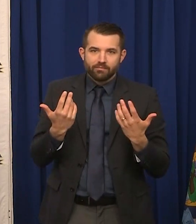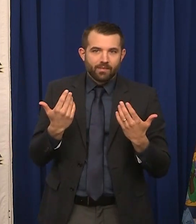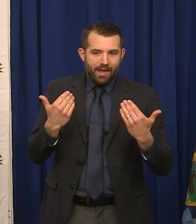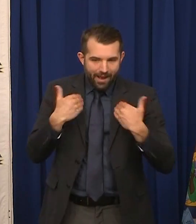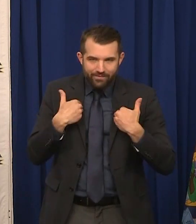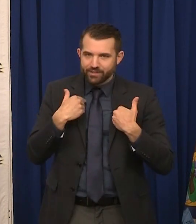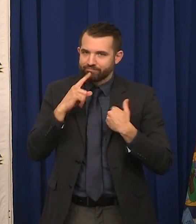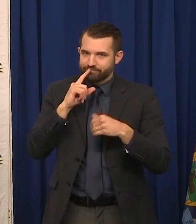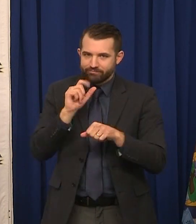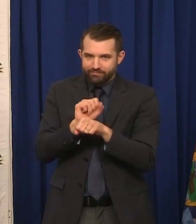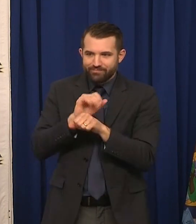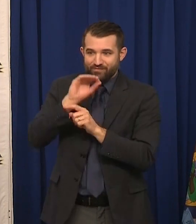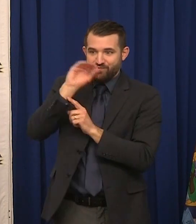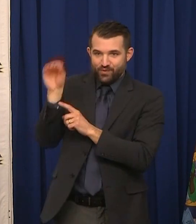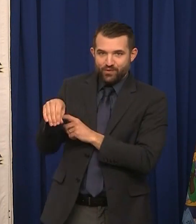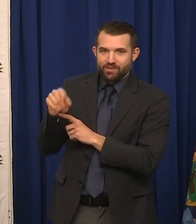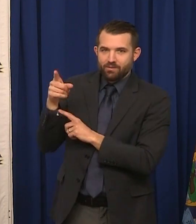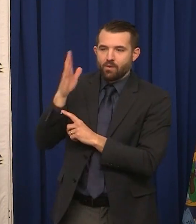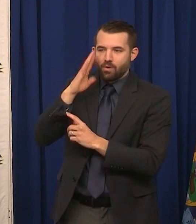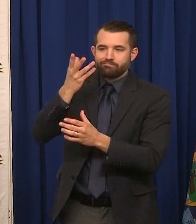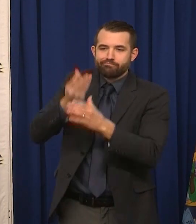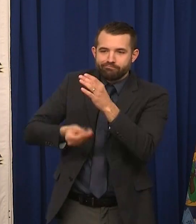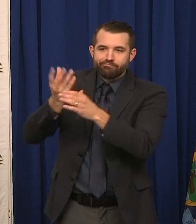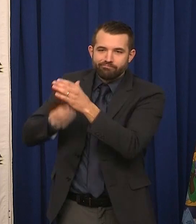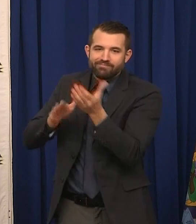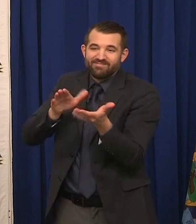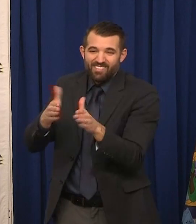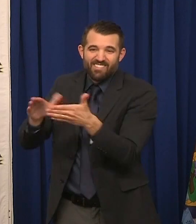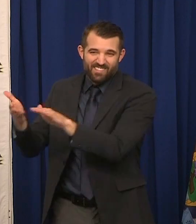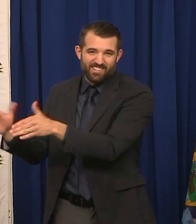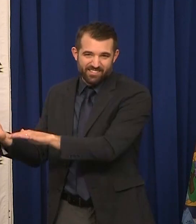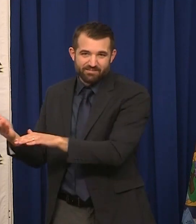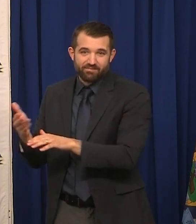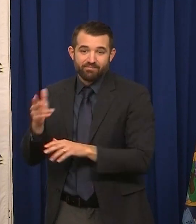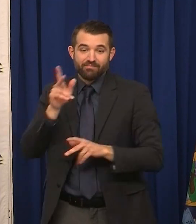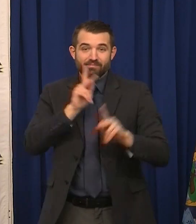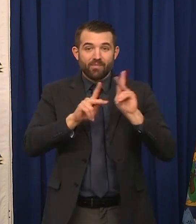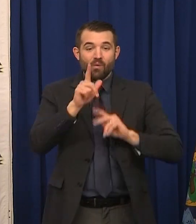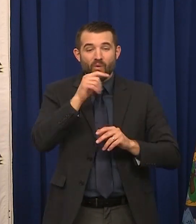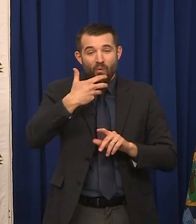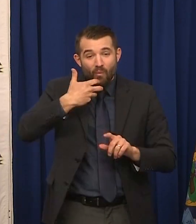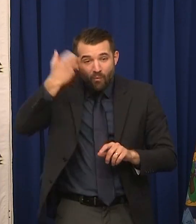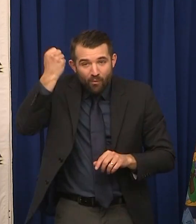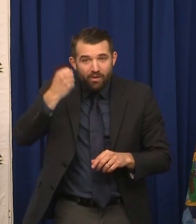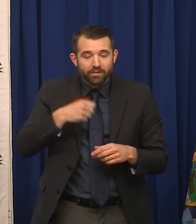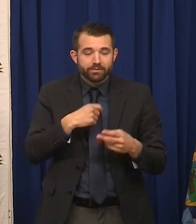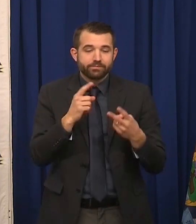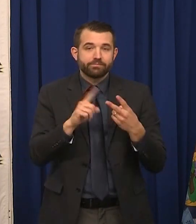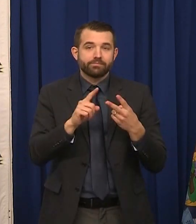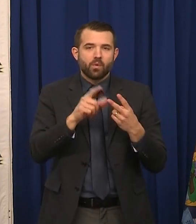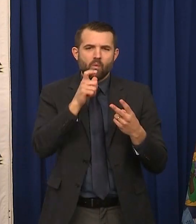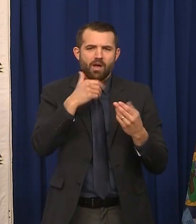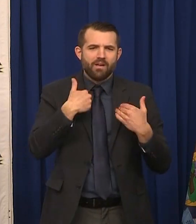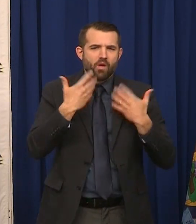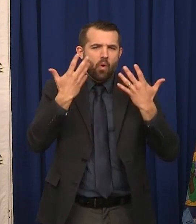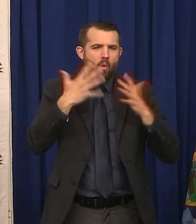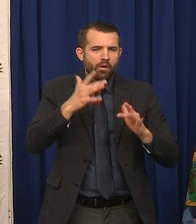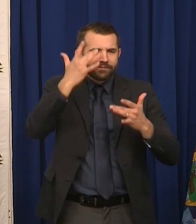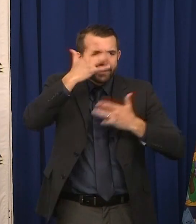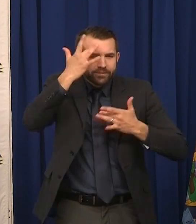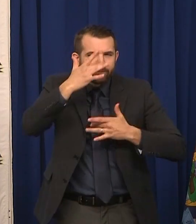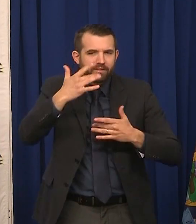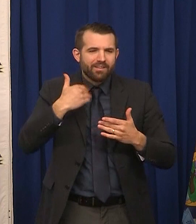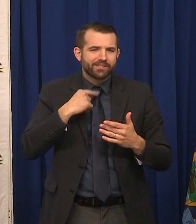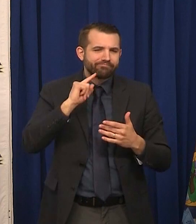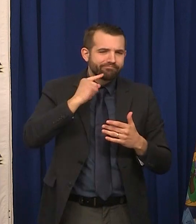in individuals who are older and in individuals who might have a chronic health condition, that fatality rate is even